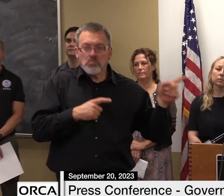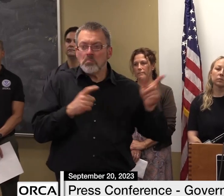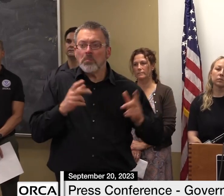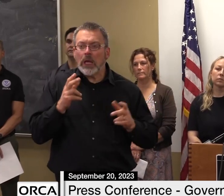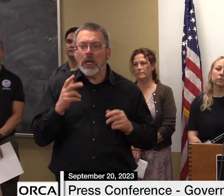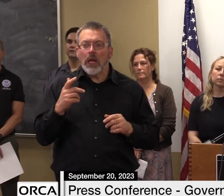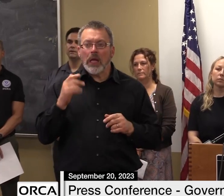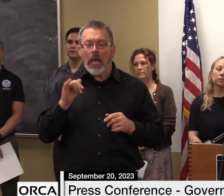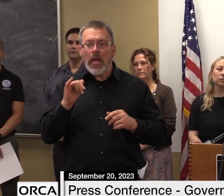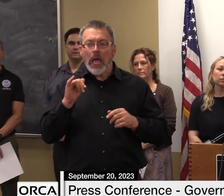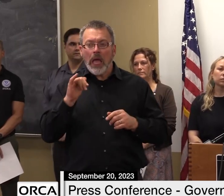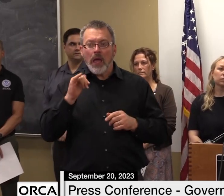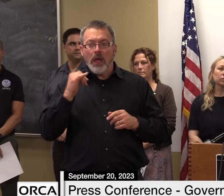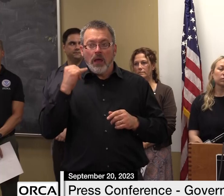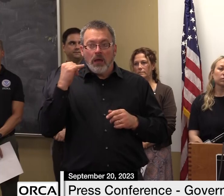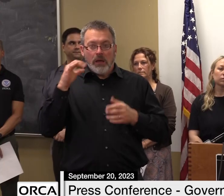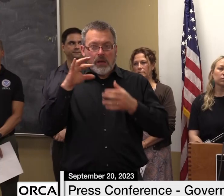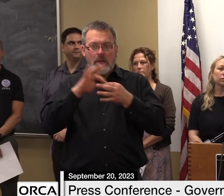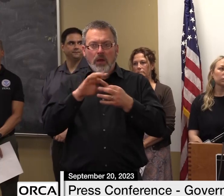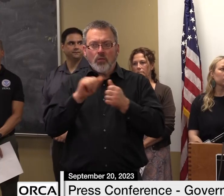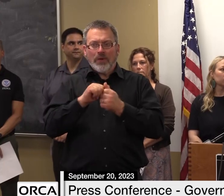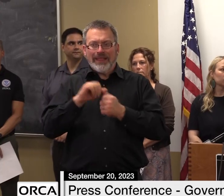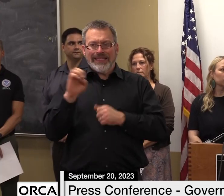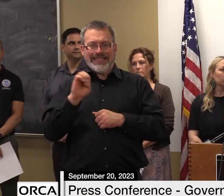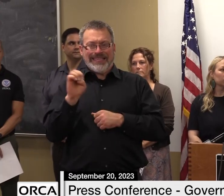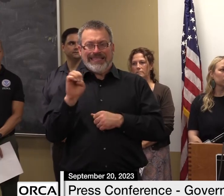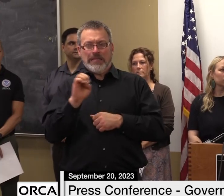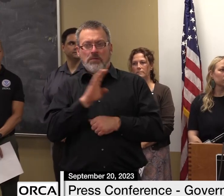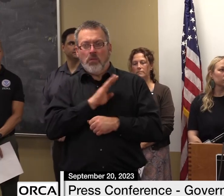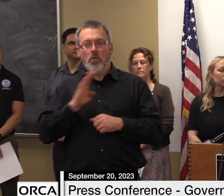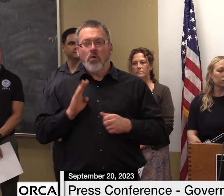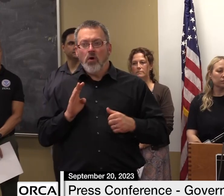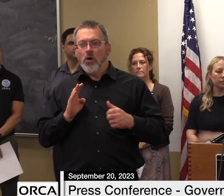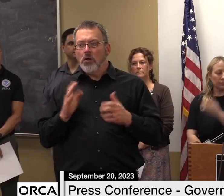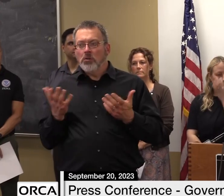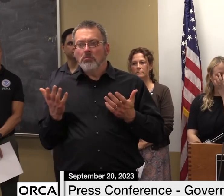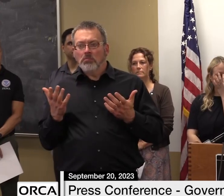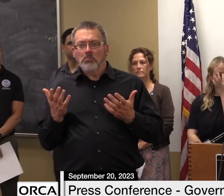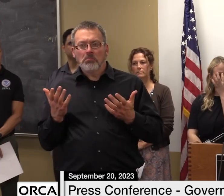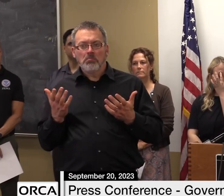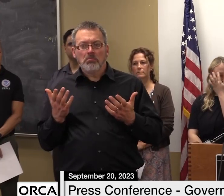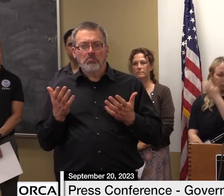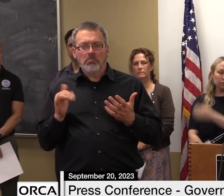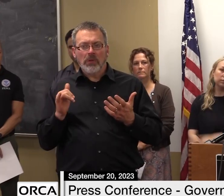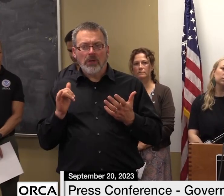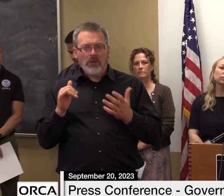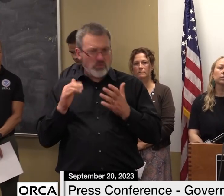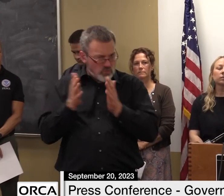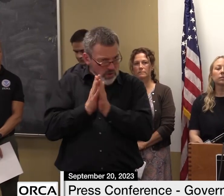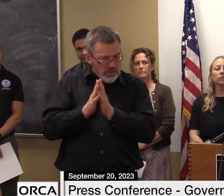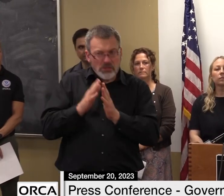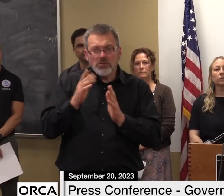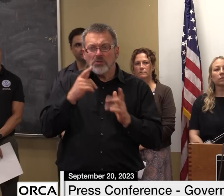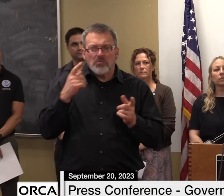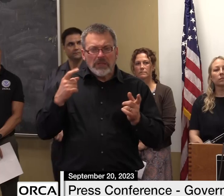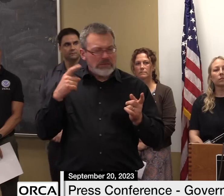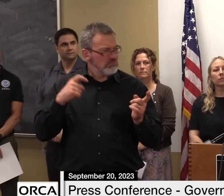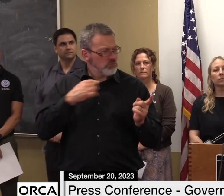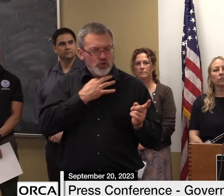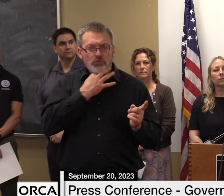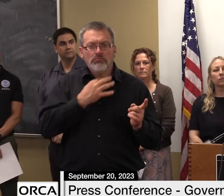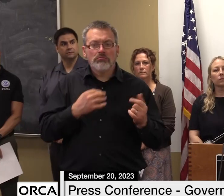of the e-board tomorrow? Are you looking for more money in this? Are there any other requests that you're looking for? Yeah, we aren't asking